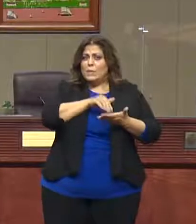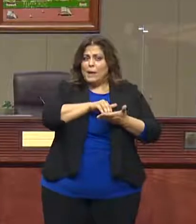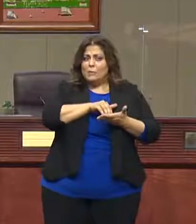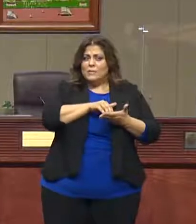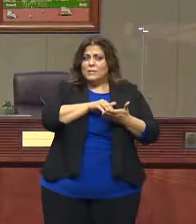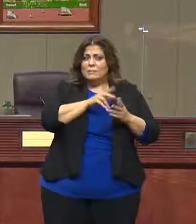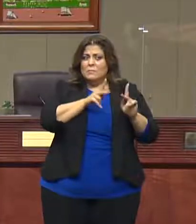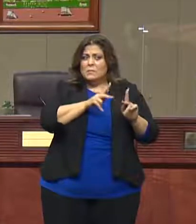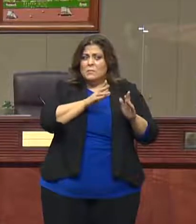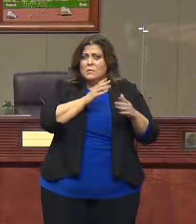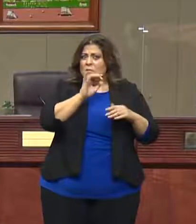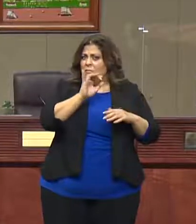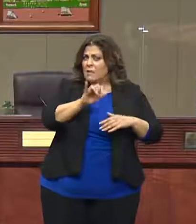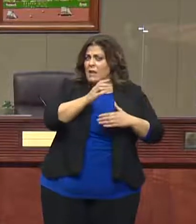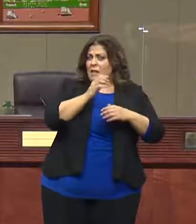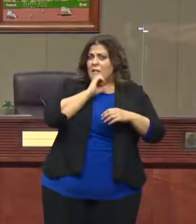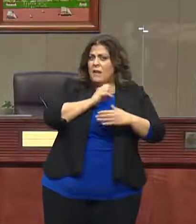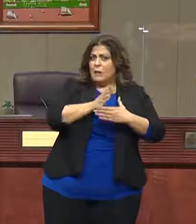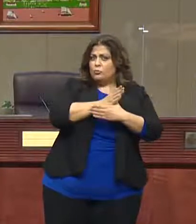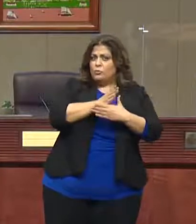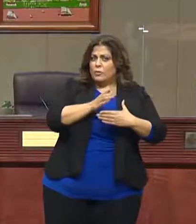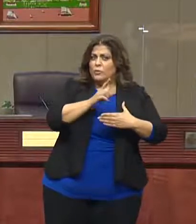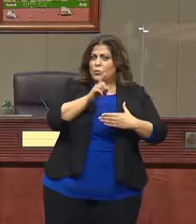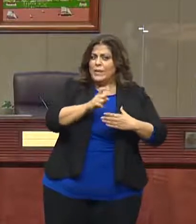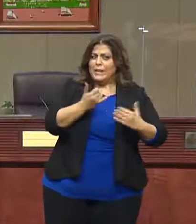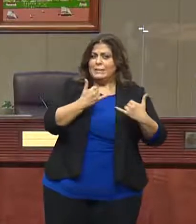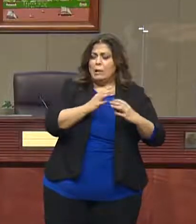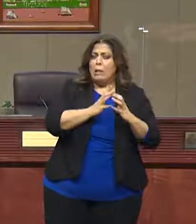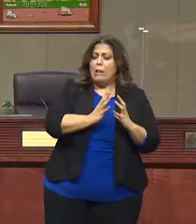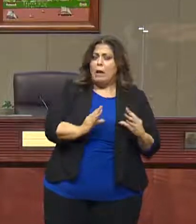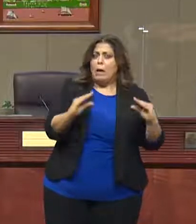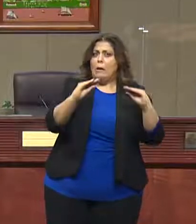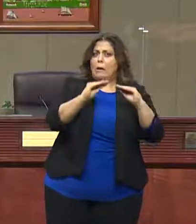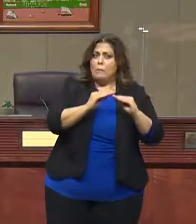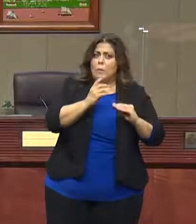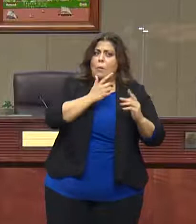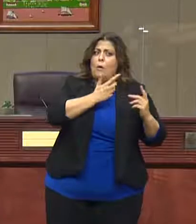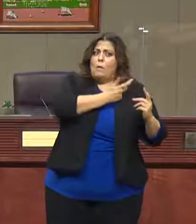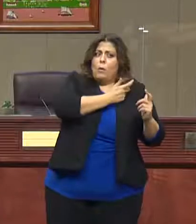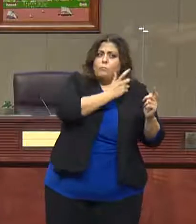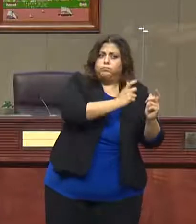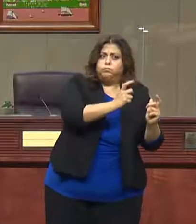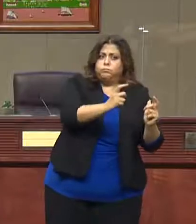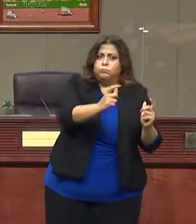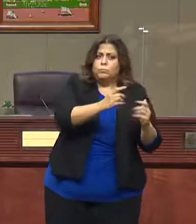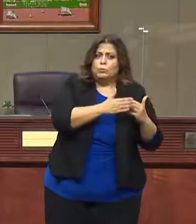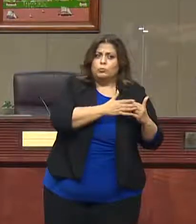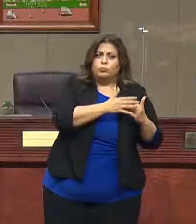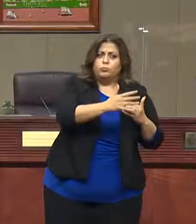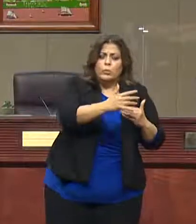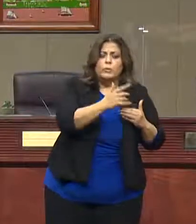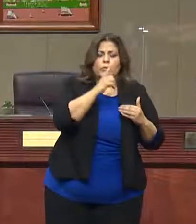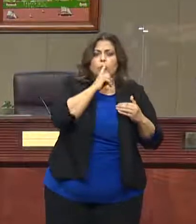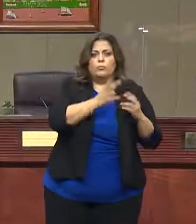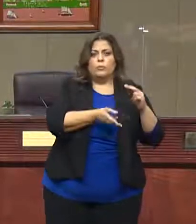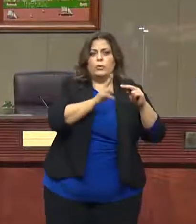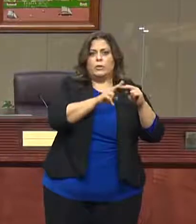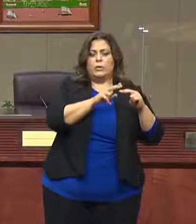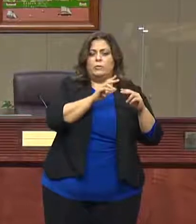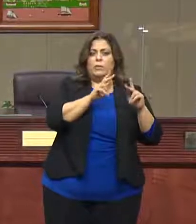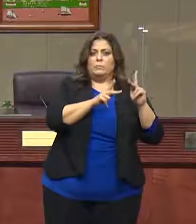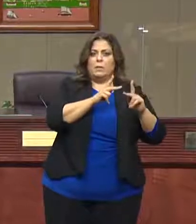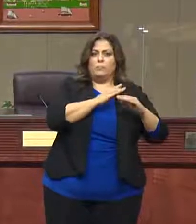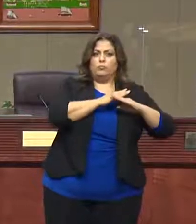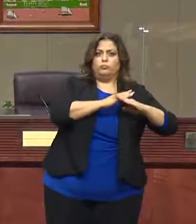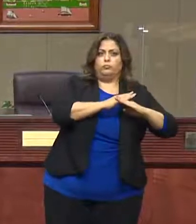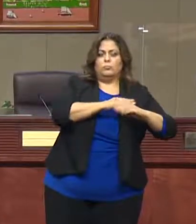way to go into that population. So with that, we continue to be in a good place,